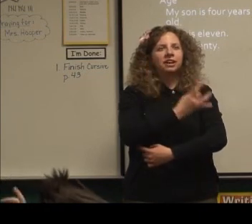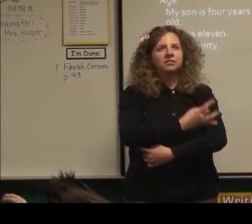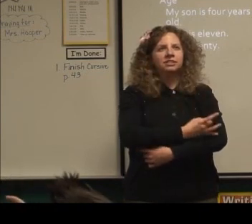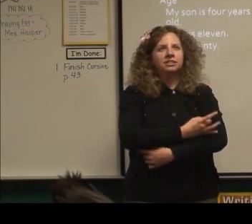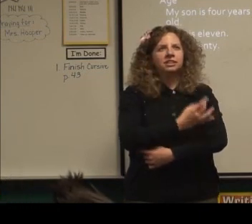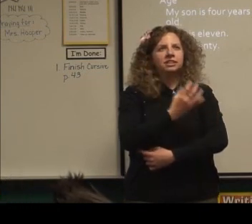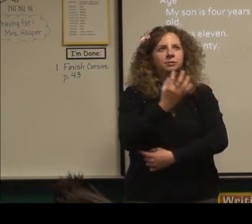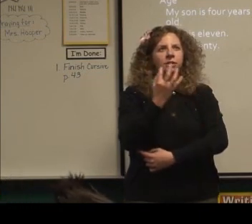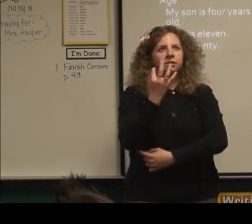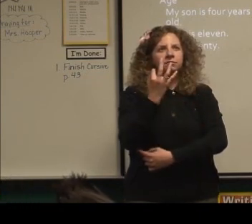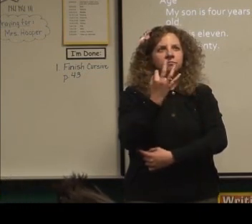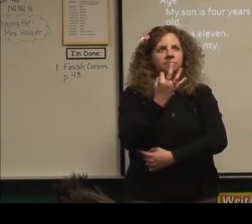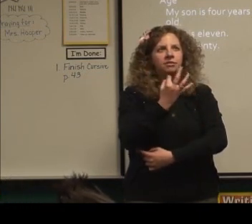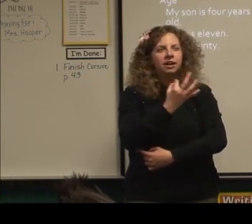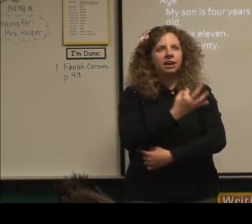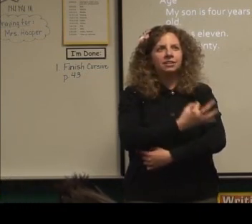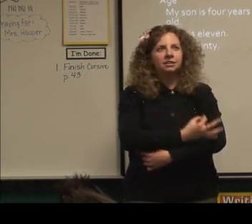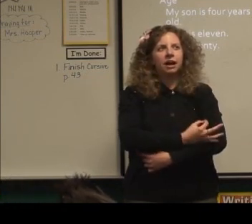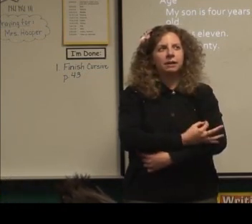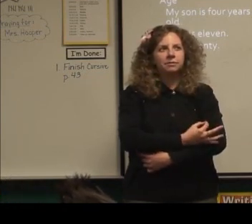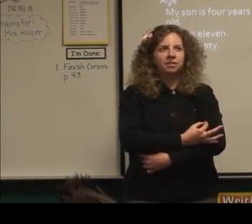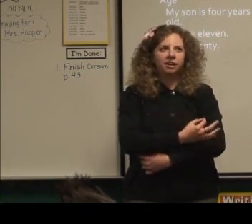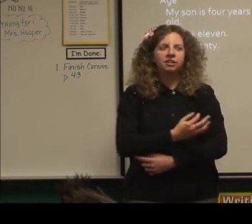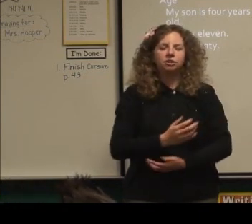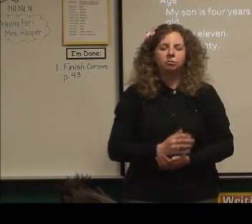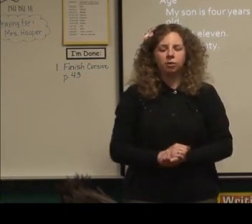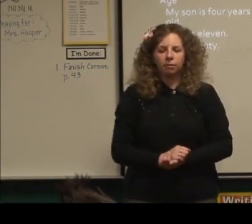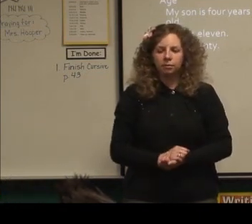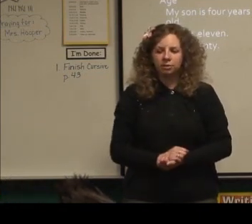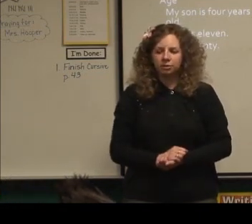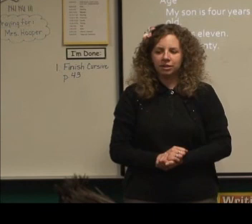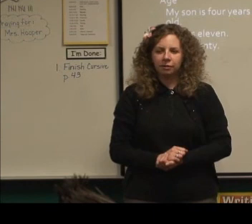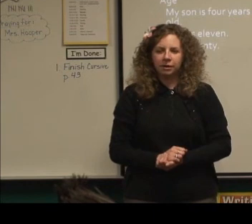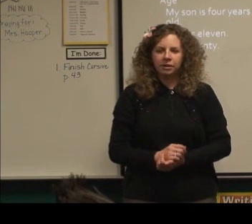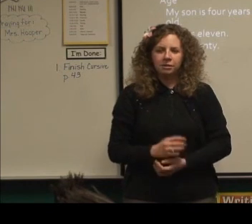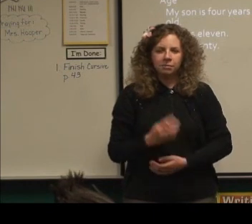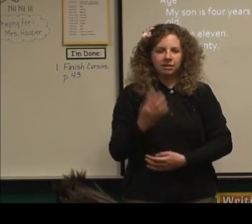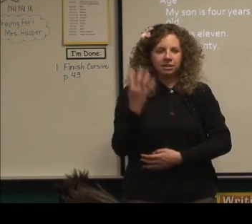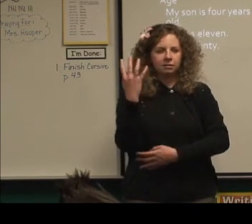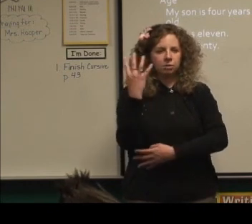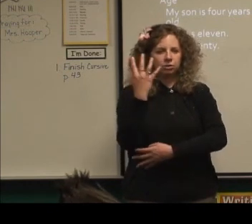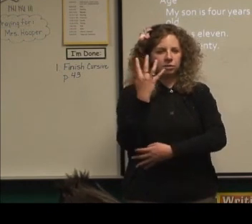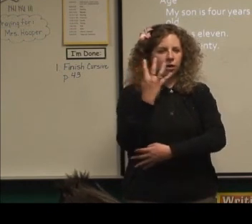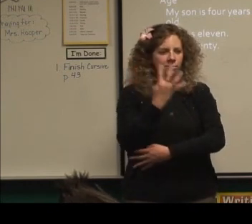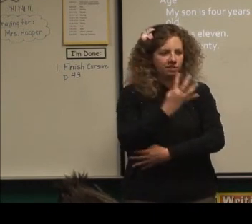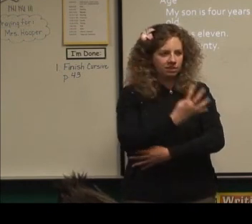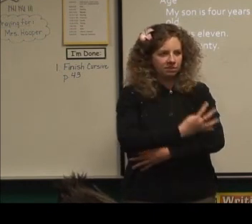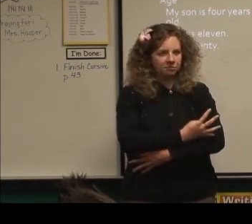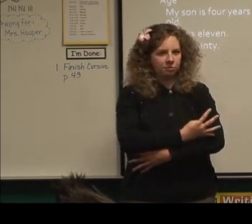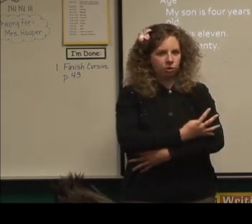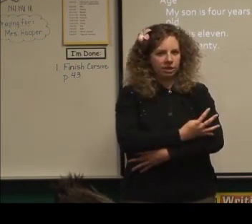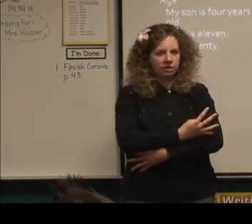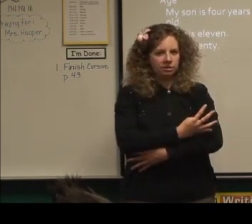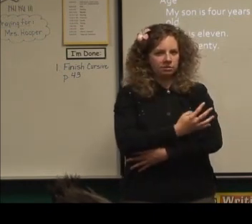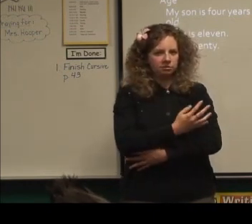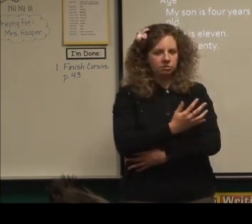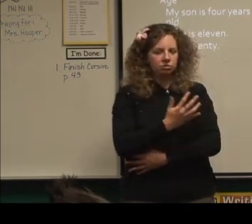ever seen anyone. I think hypothetically you could probably do it that way, but I think at most I probably have seen 4 days. So